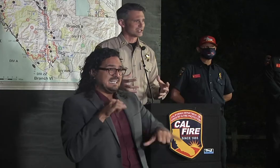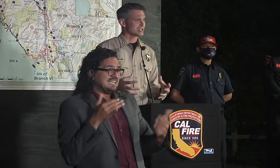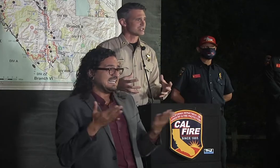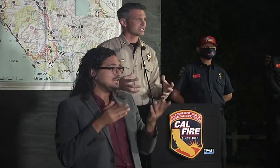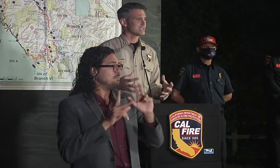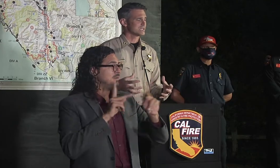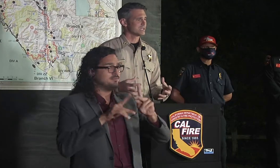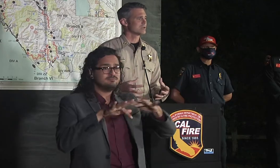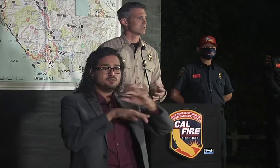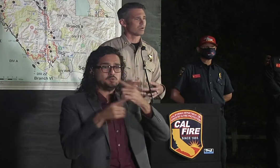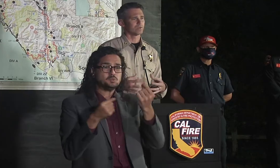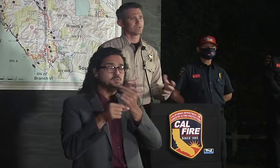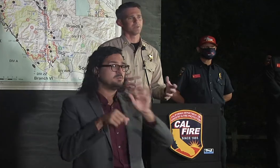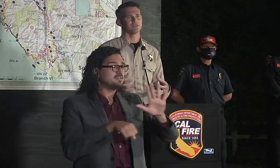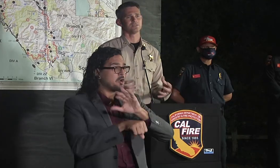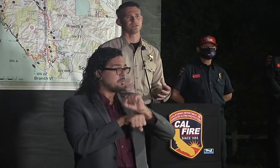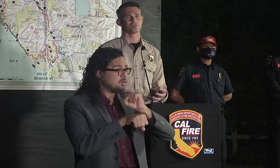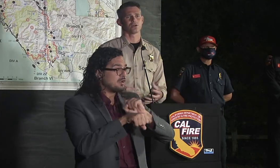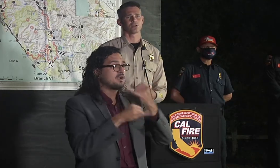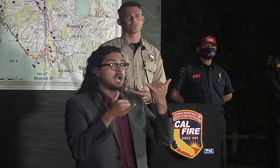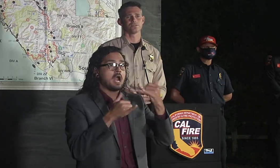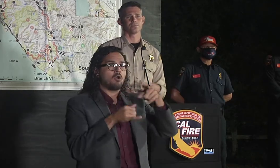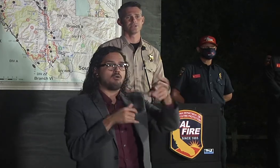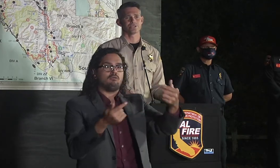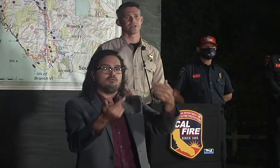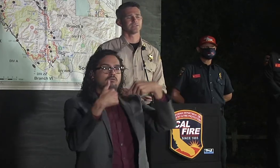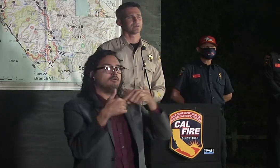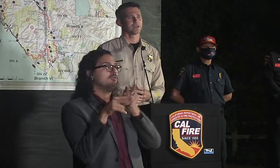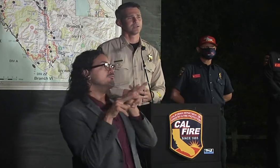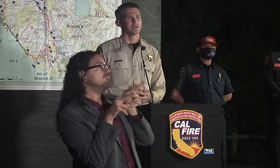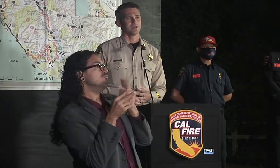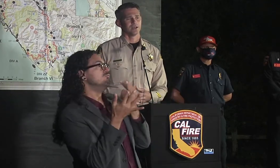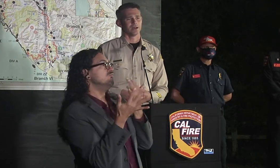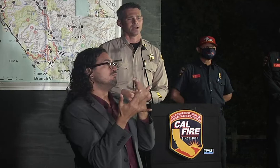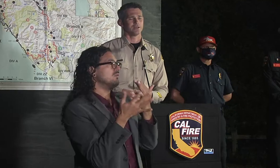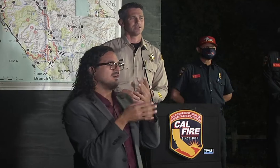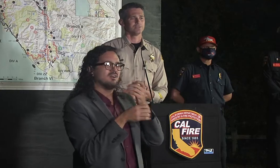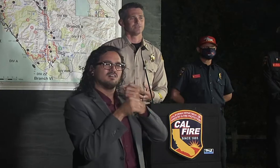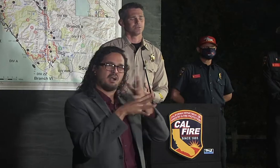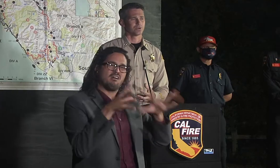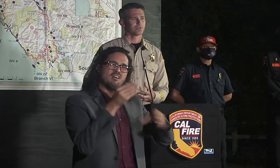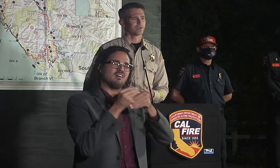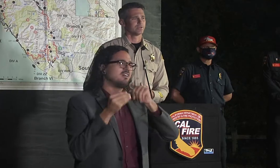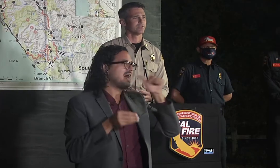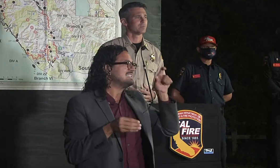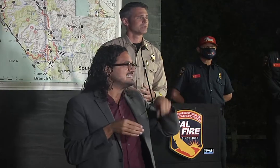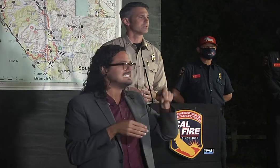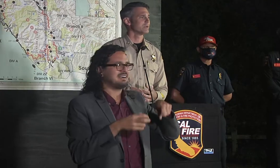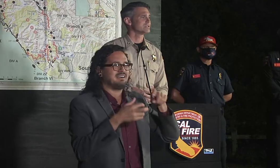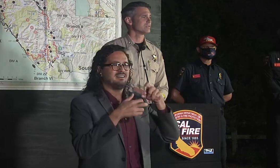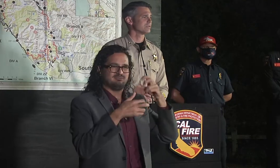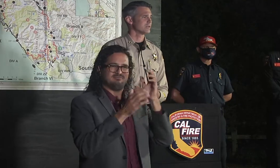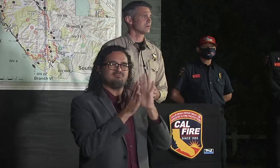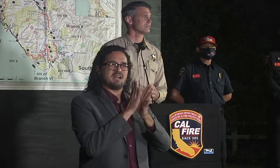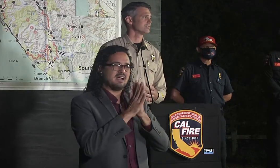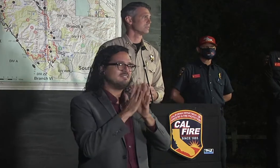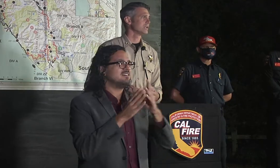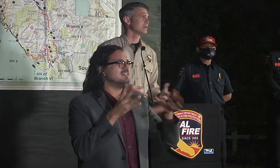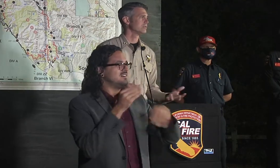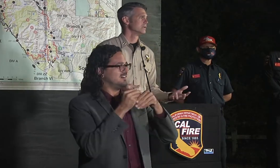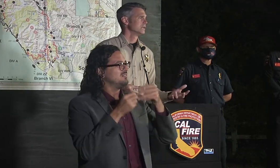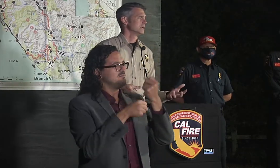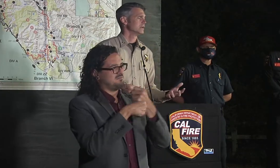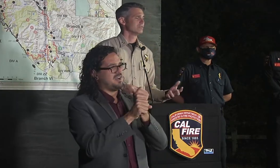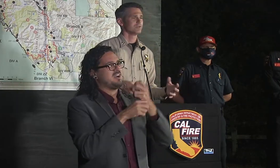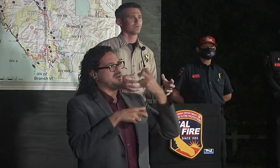any congestion to here only makes things harder. So as I mentioned last night, and as you heard Lieutenant Bedola mention for the areas in San